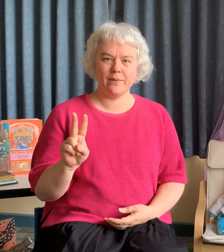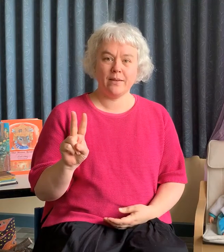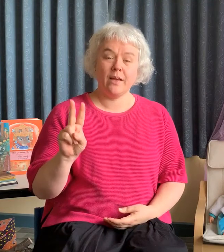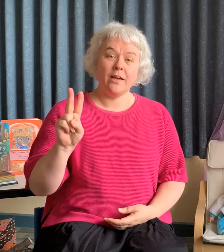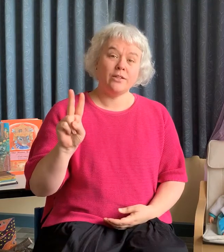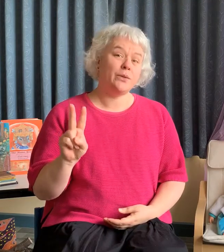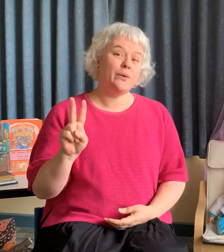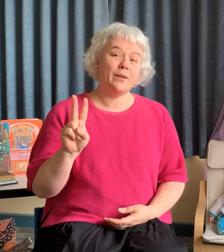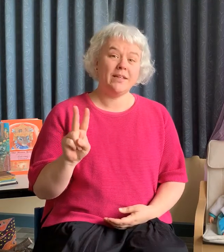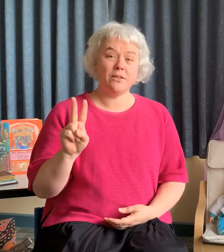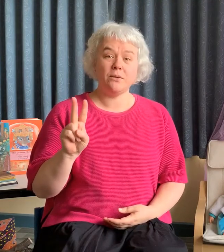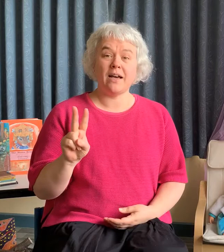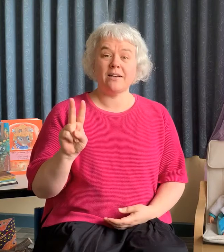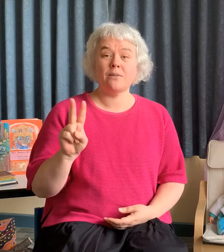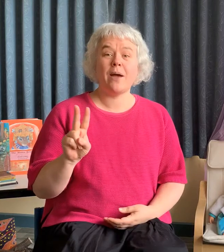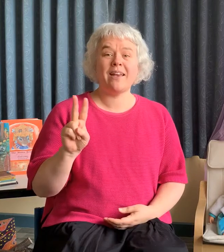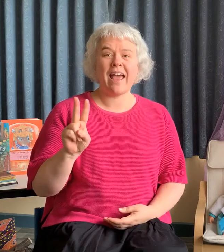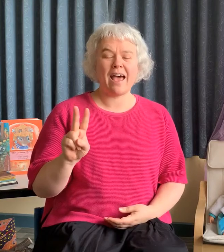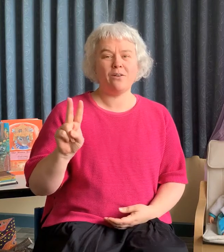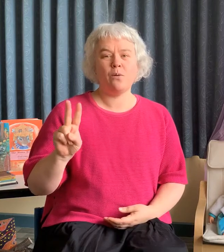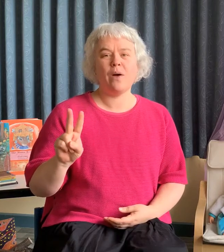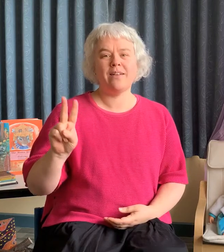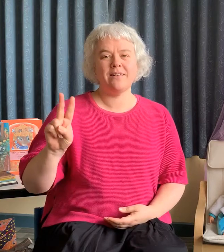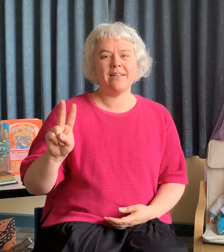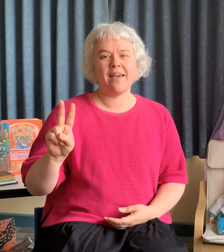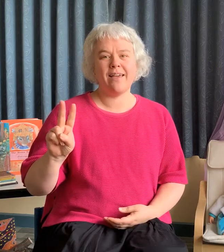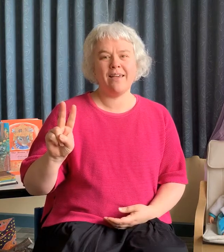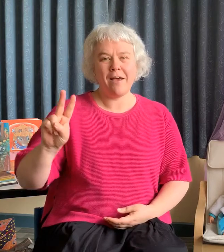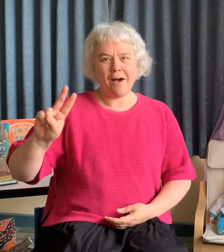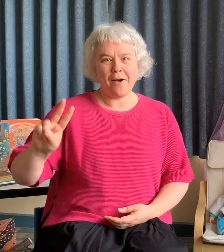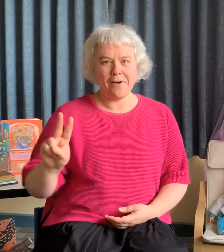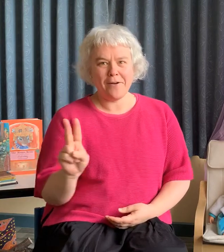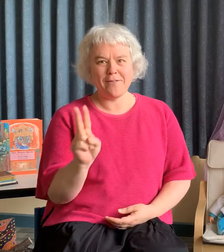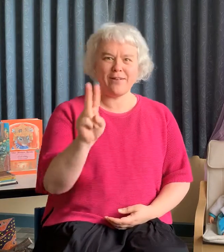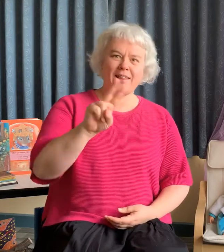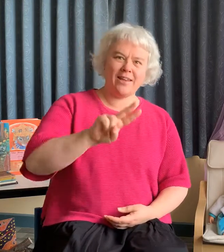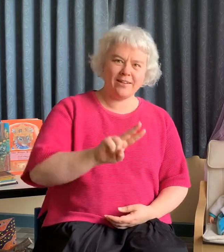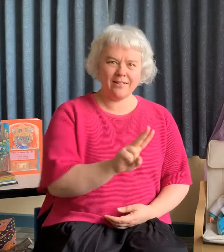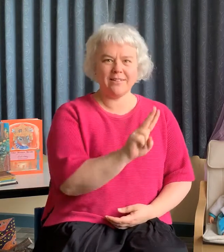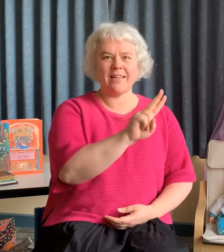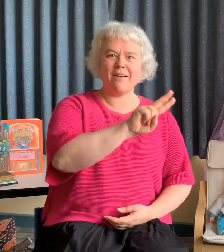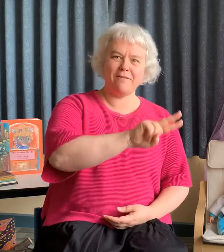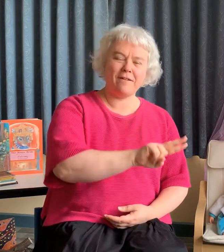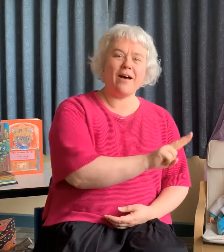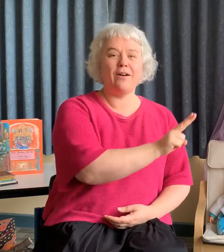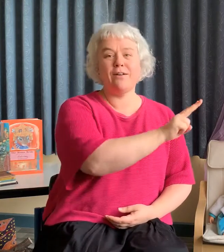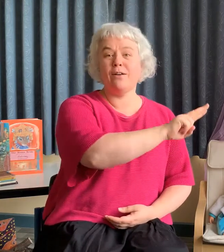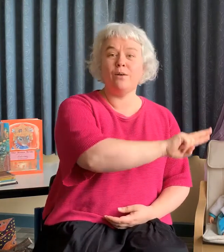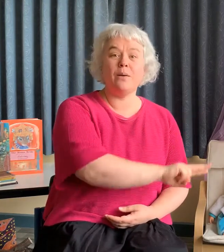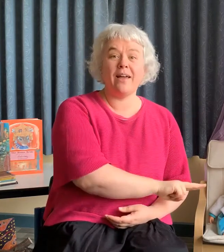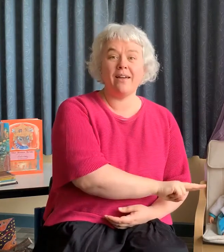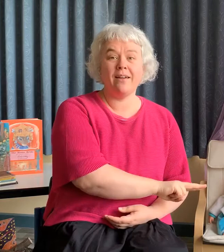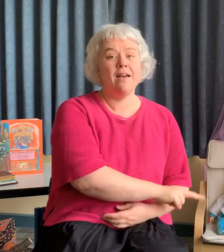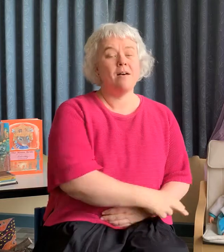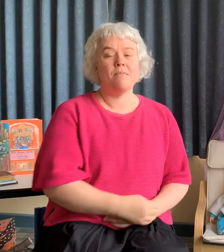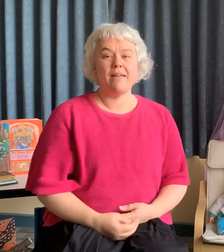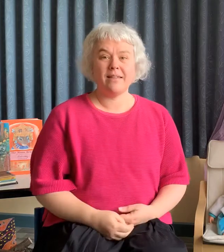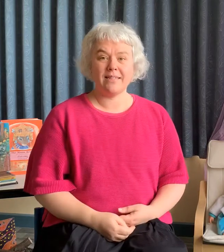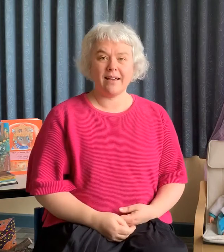Two little ducks went out one day Over the hills and far away Mother duck